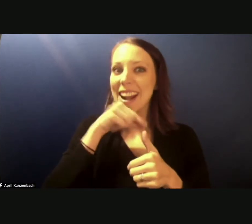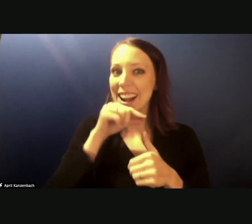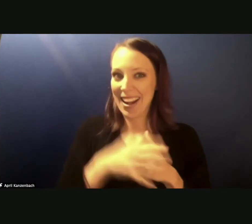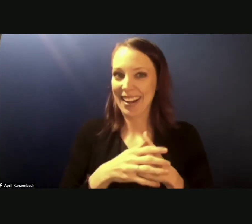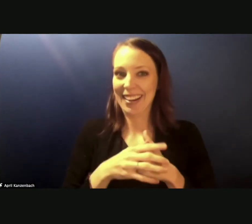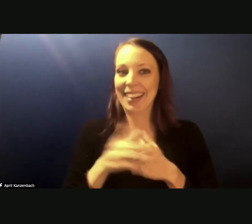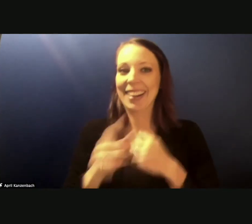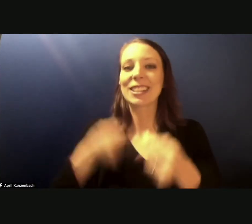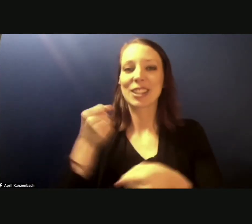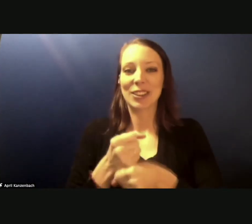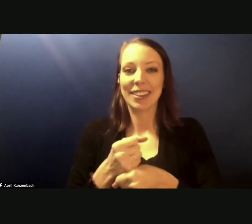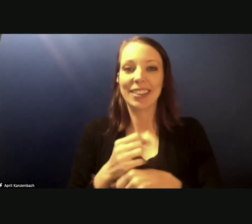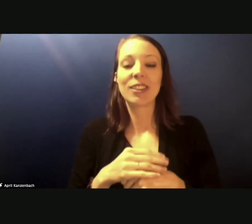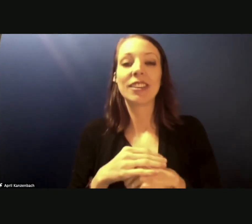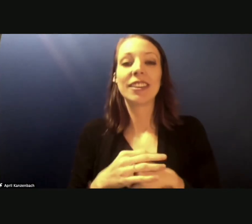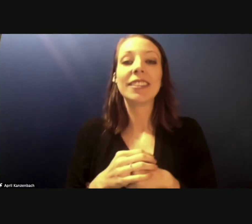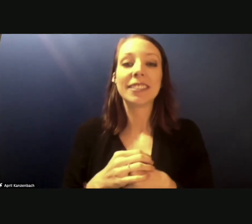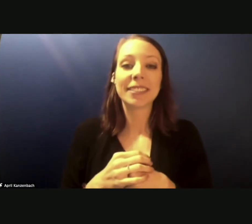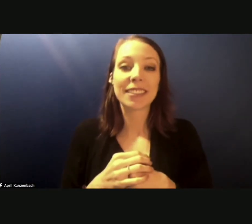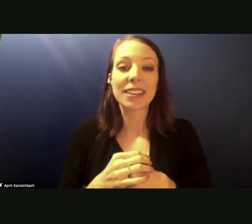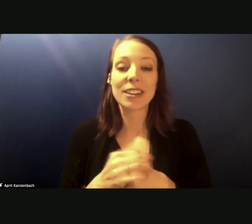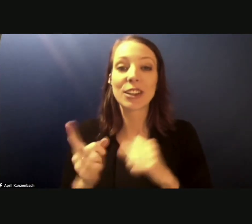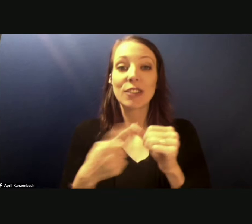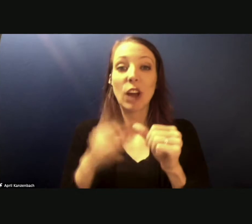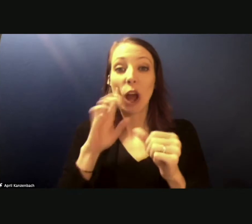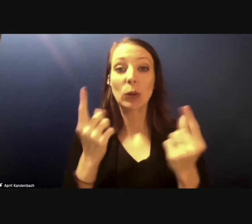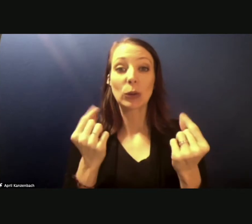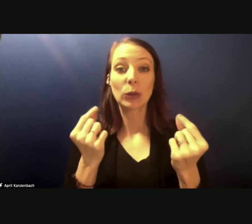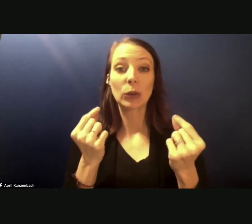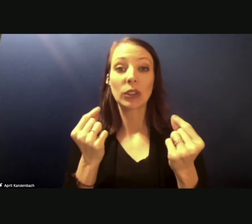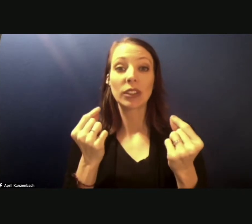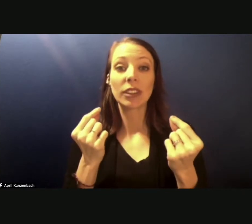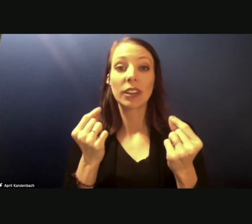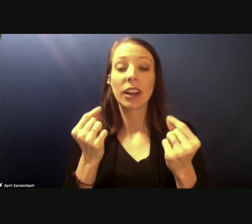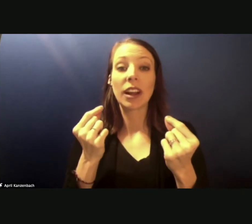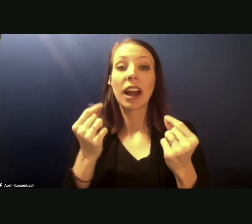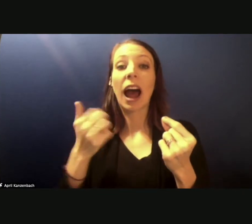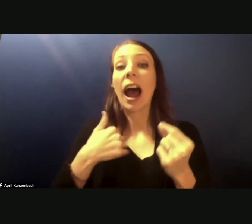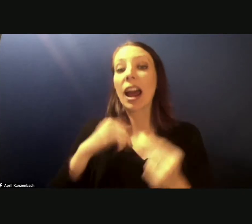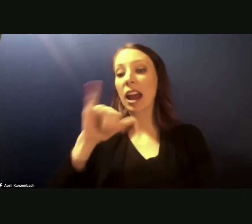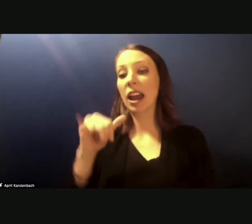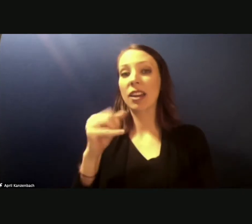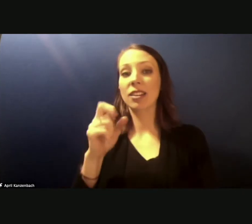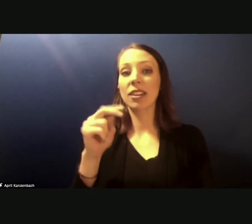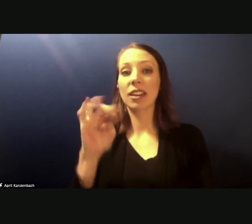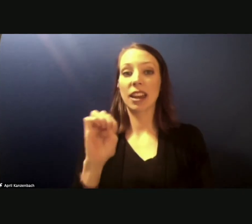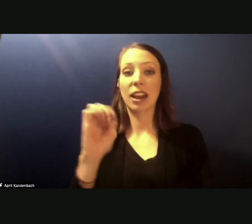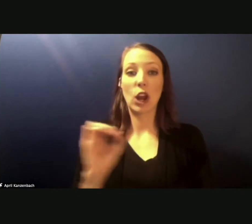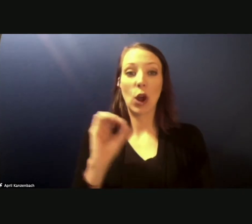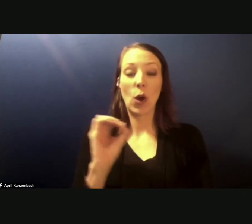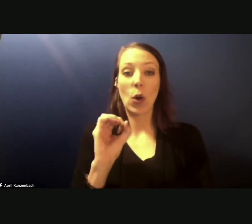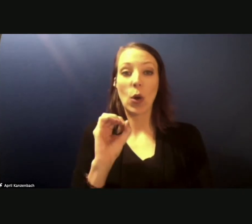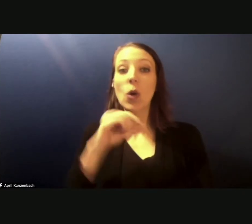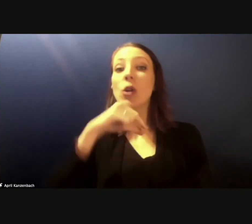year. So first off, what I'm going to do is I'm going to unwrap the Jennie-O